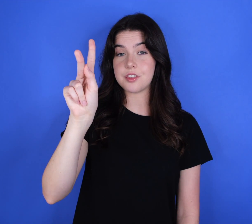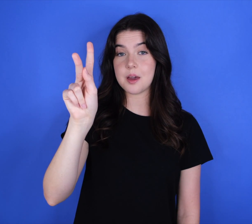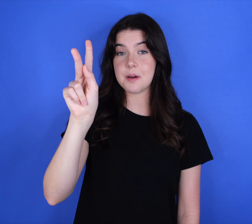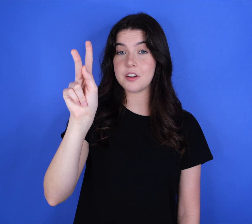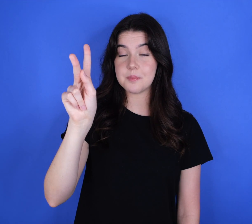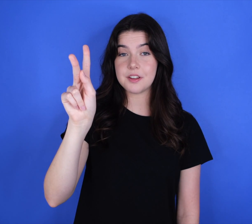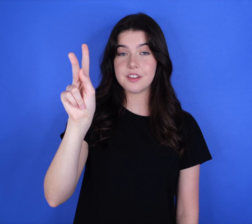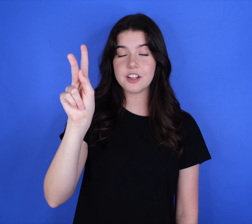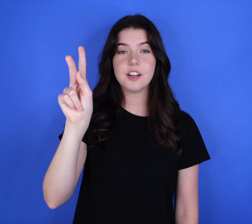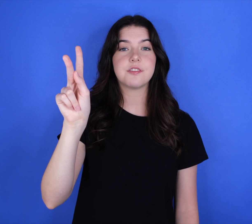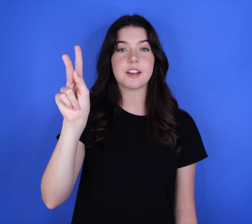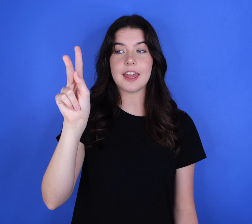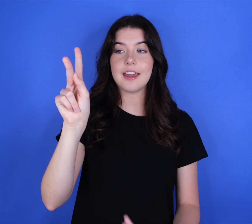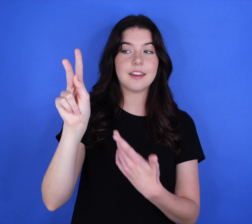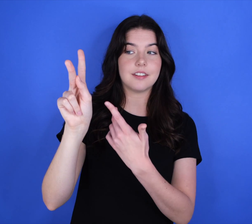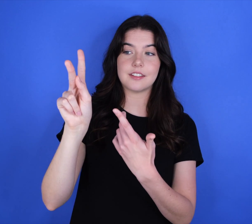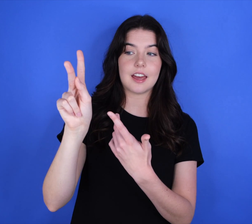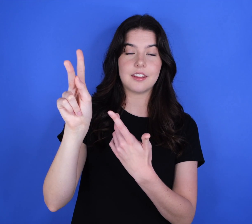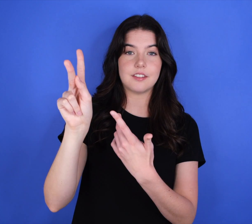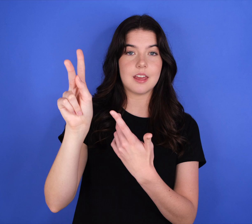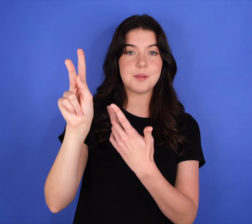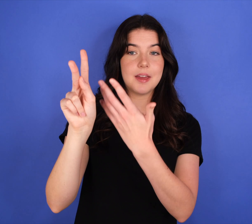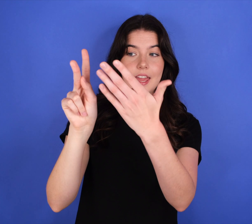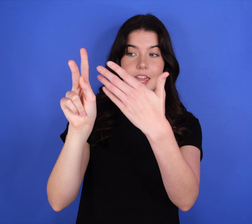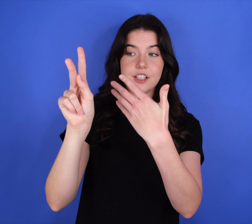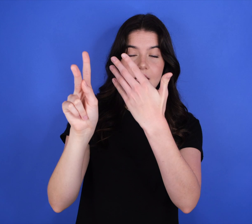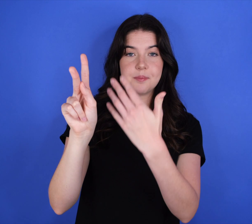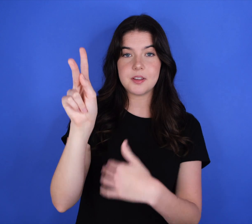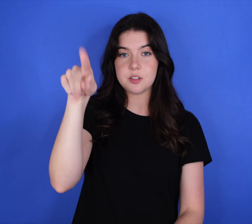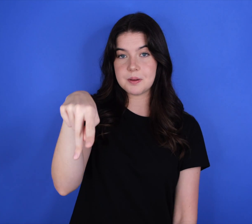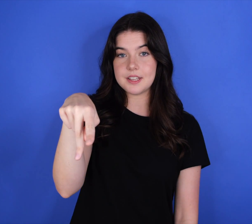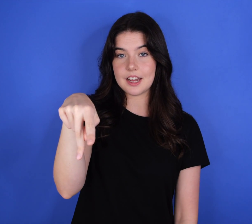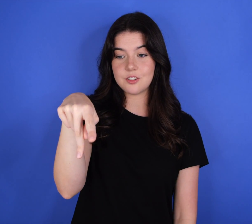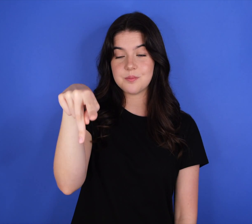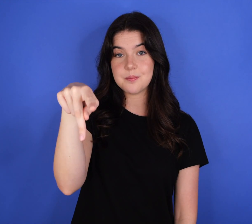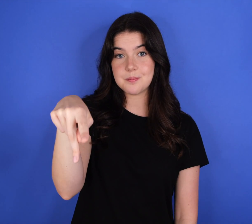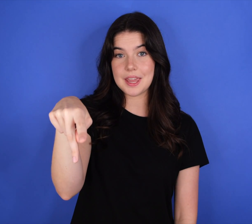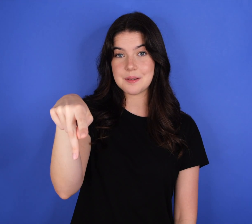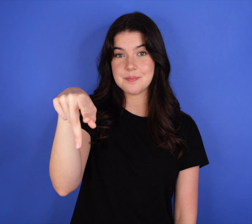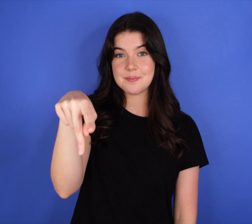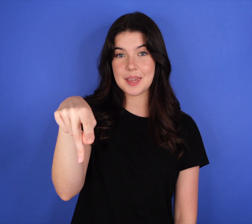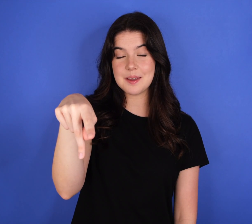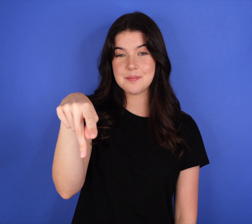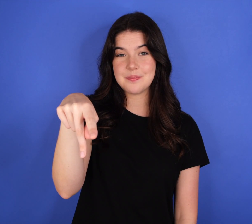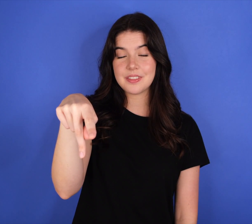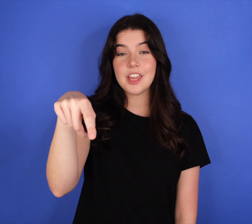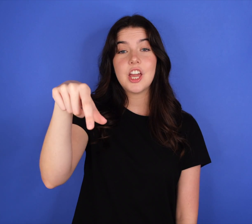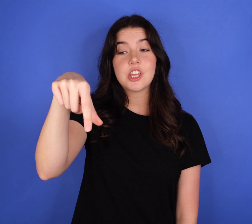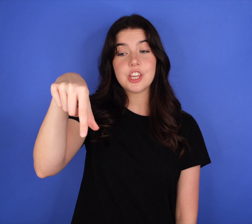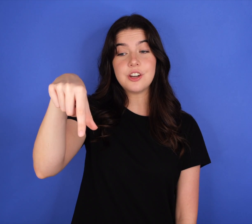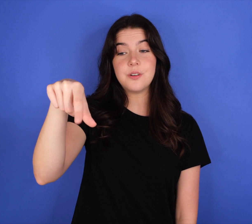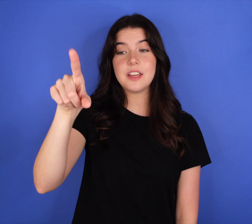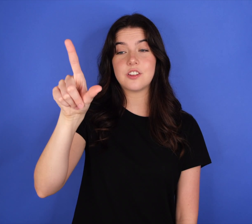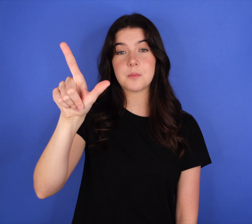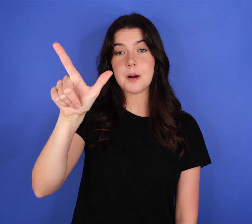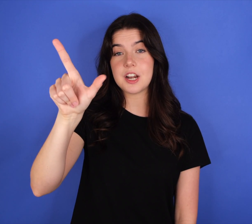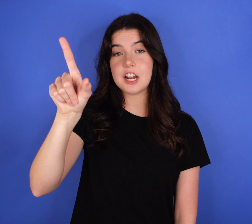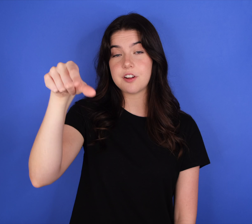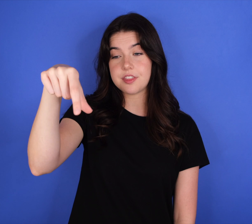thumb on your middle finger. For K, it's exactly the same hand shape, you just put it down, P, okay? Q is your pointer and your thumb